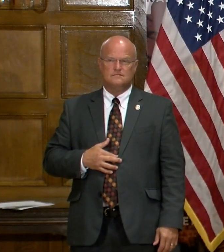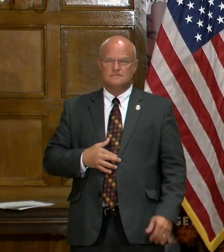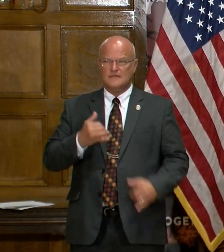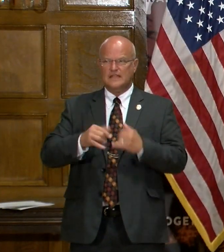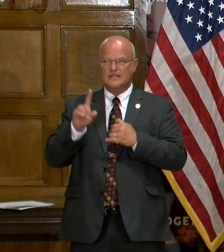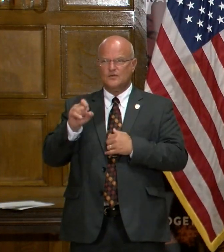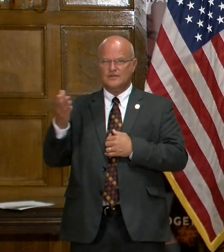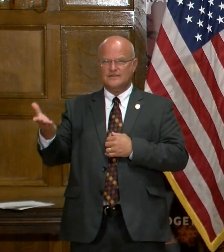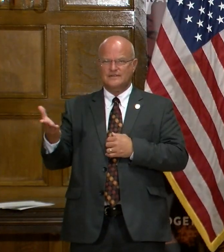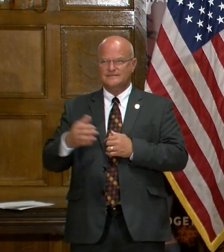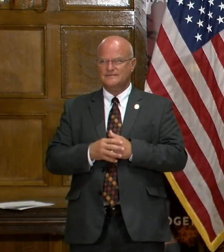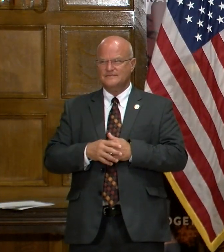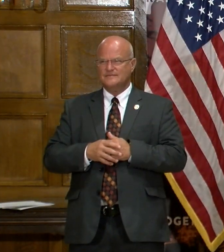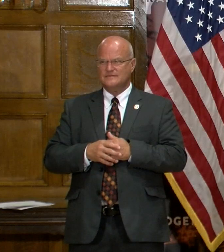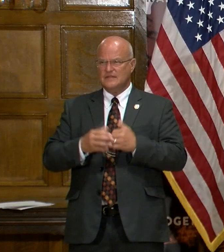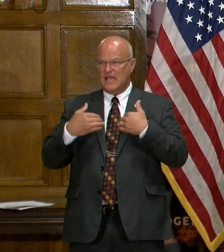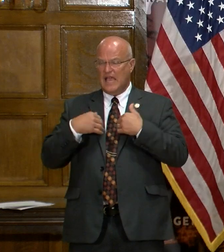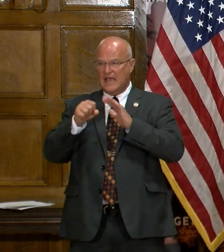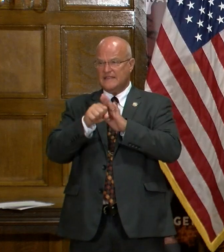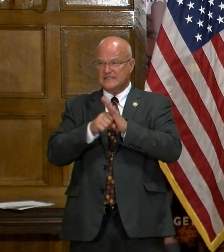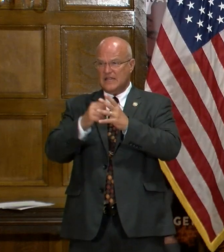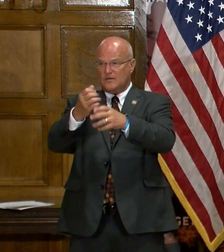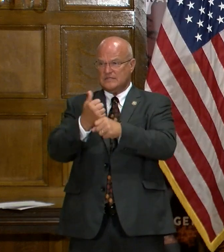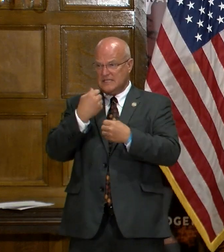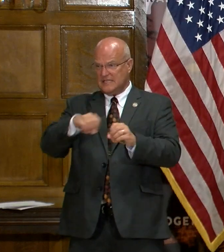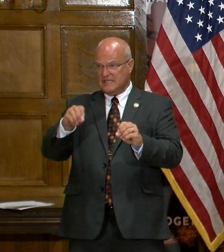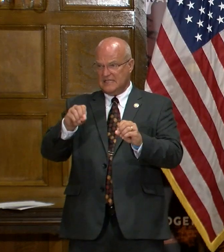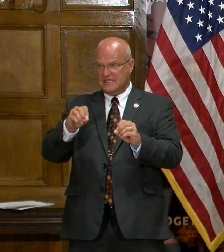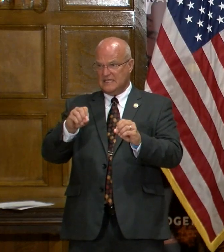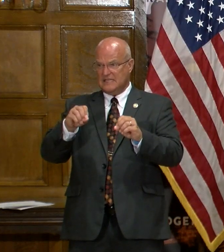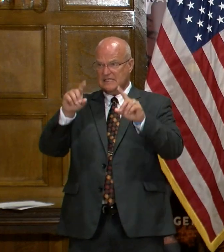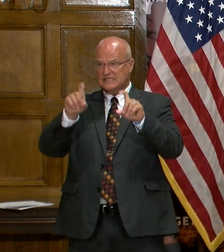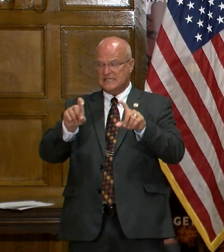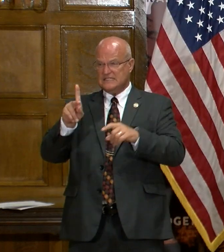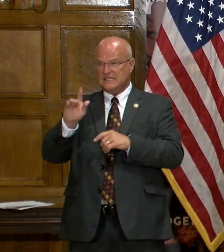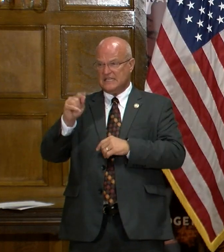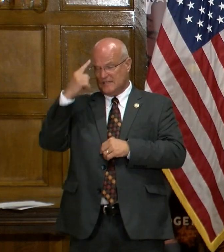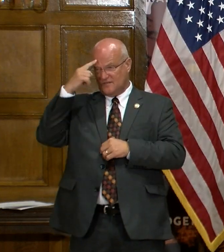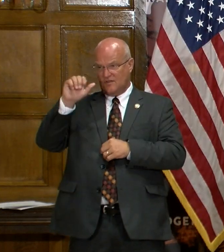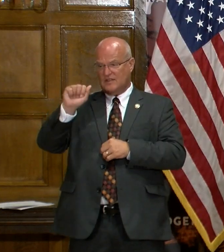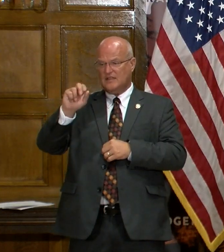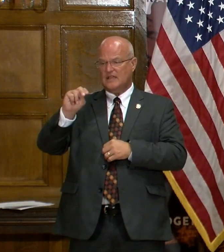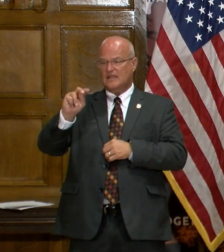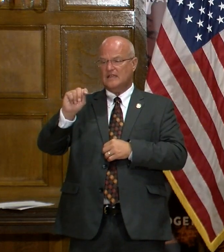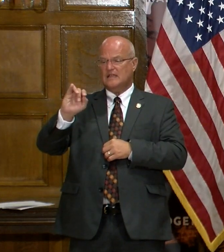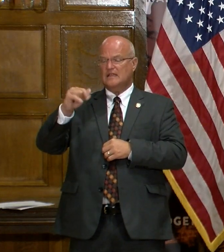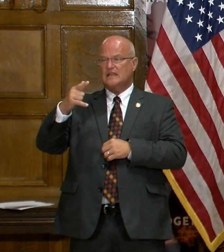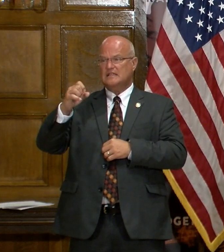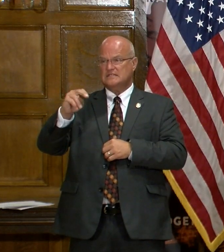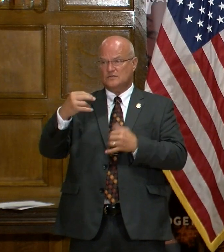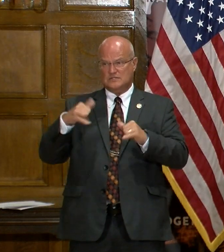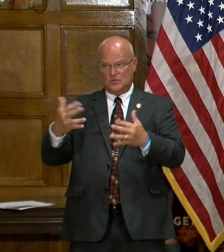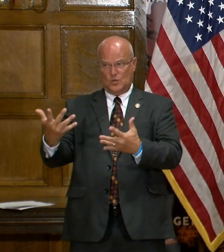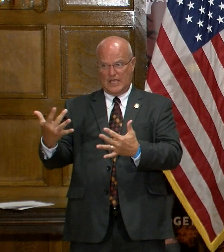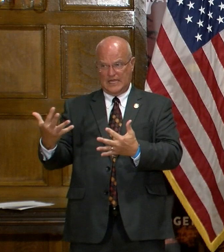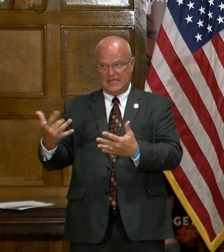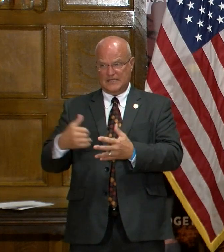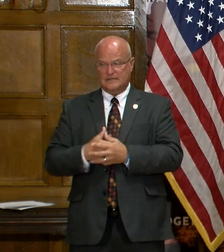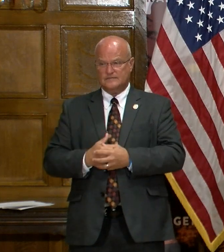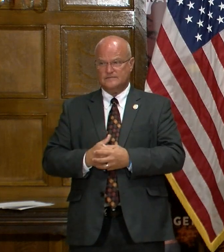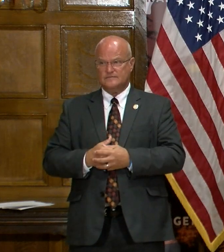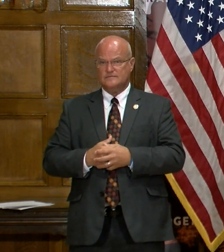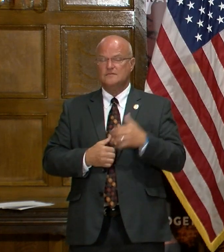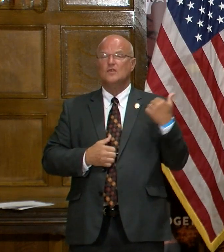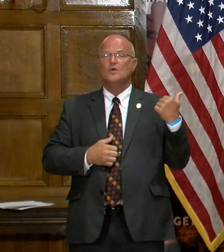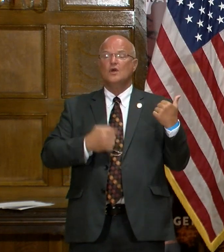Last question right here. Has the state received any of the testing kits for the antigen tests, or are we still waiting on